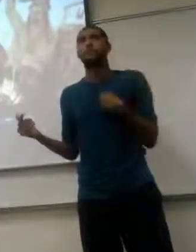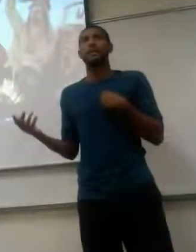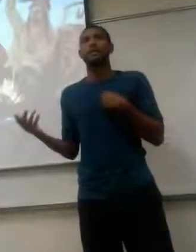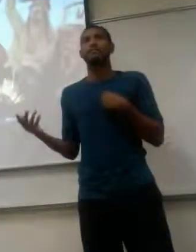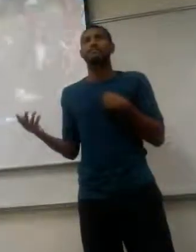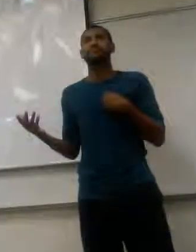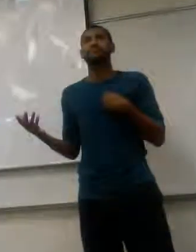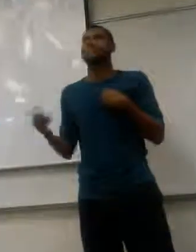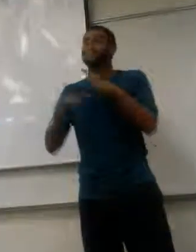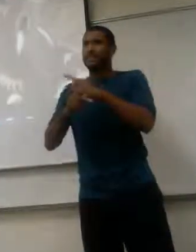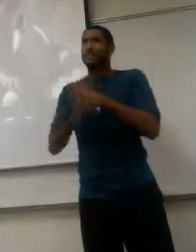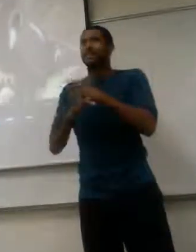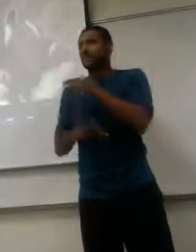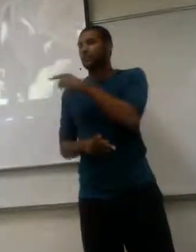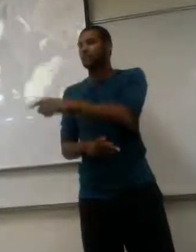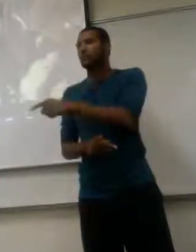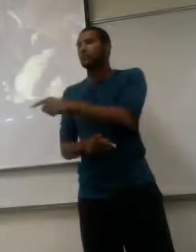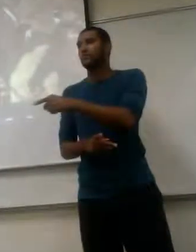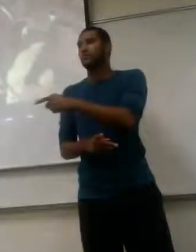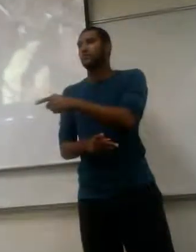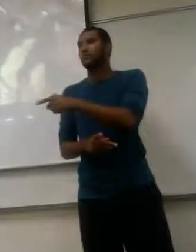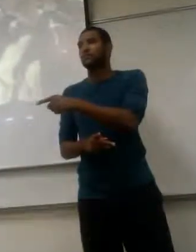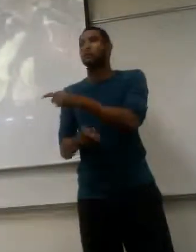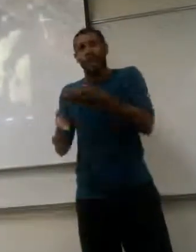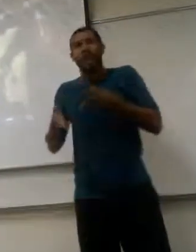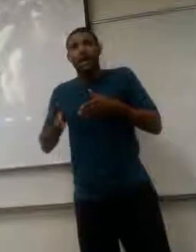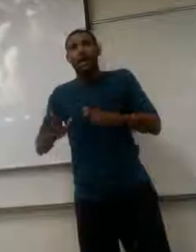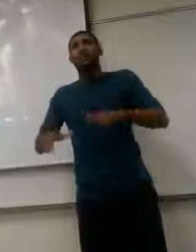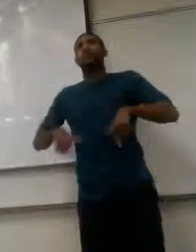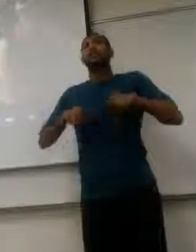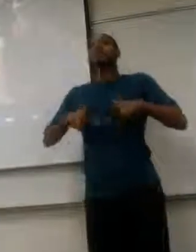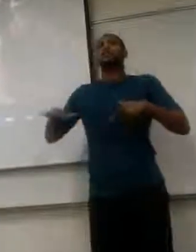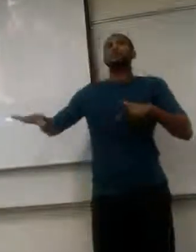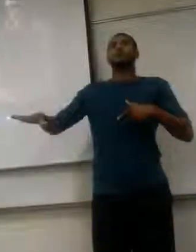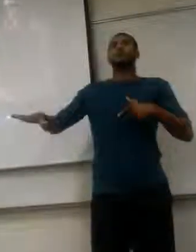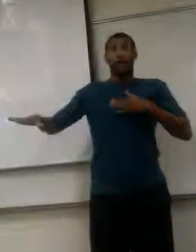instead, and let them live. My father is a man,